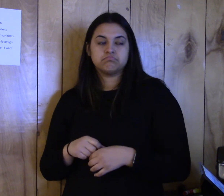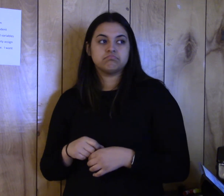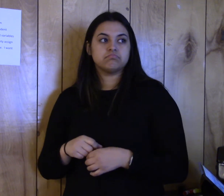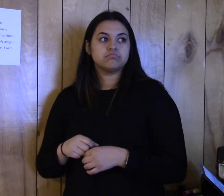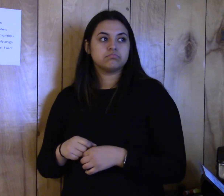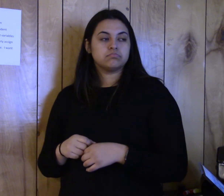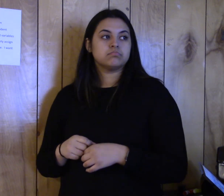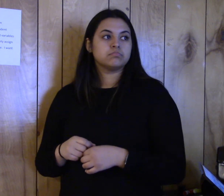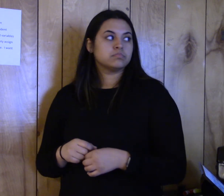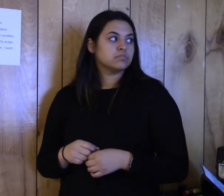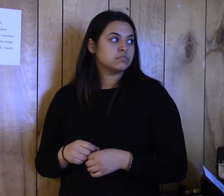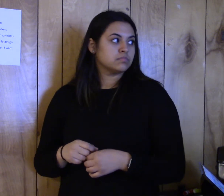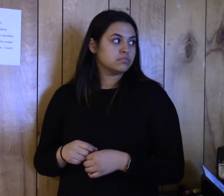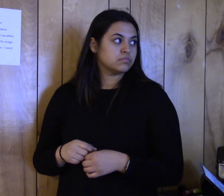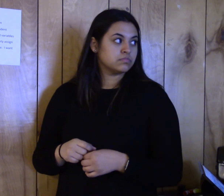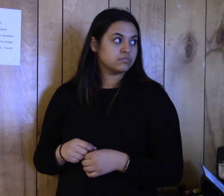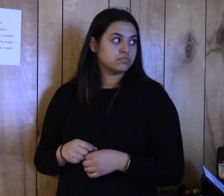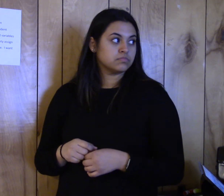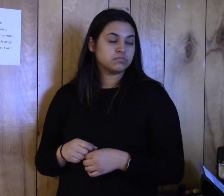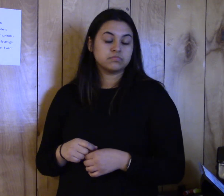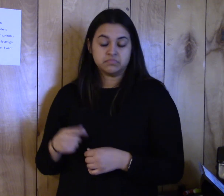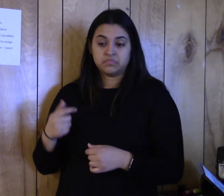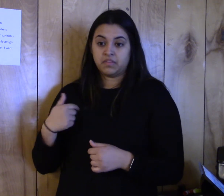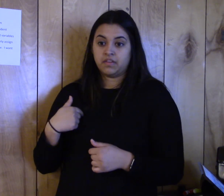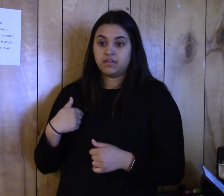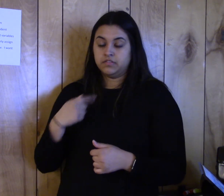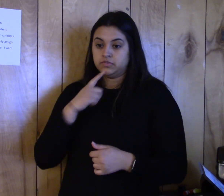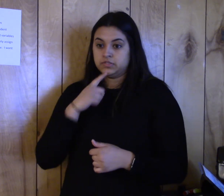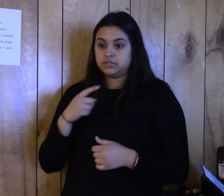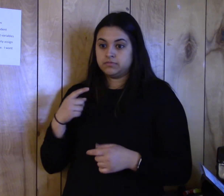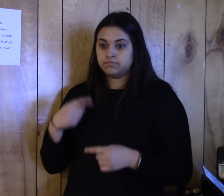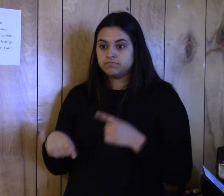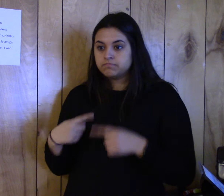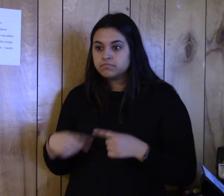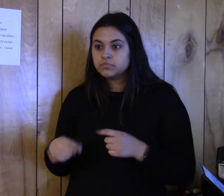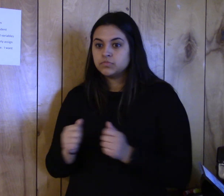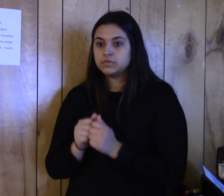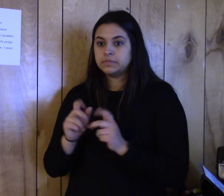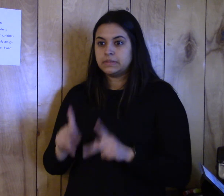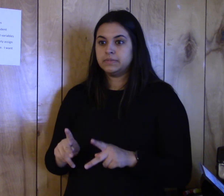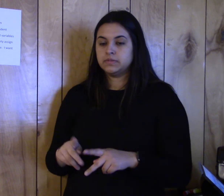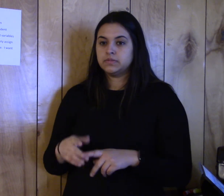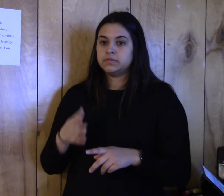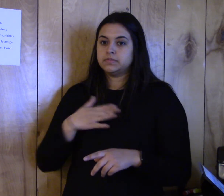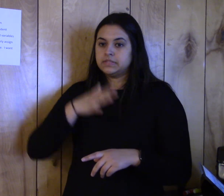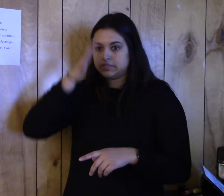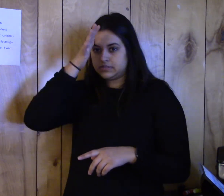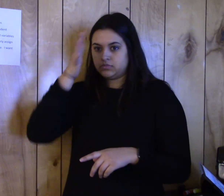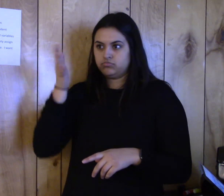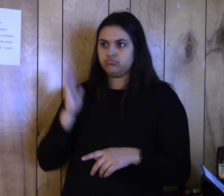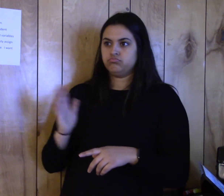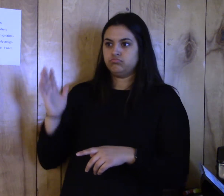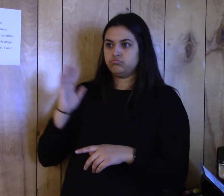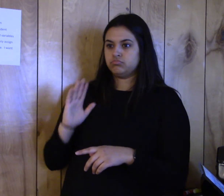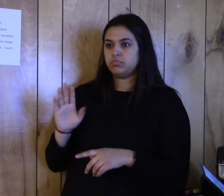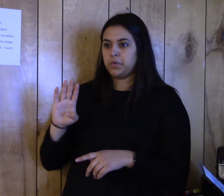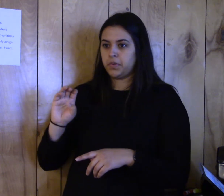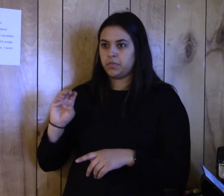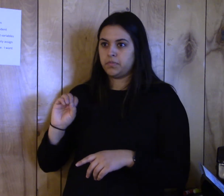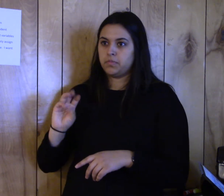And I've gotten into arguments with people about this. My dad used to go bow hunting when we were kids, and he'd take us with him, which I thought